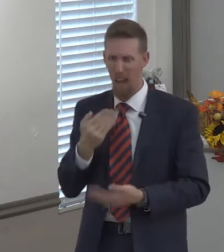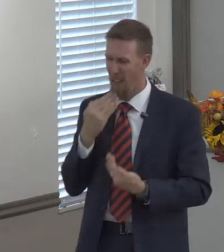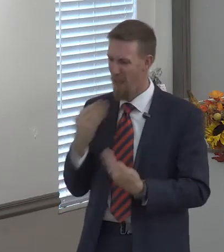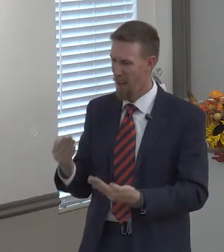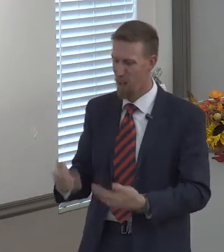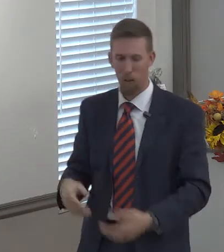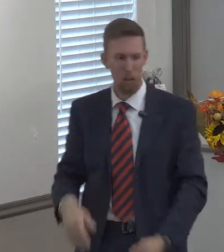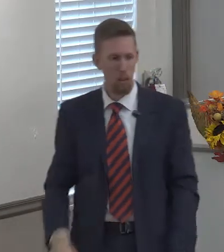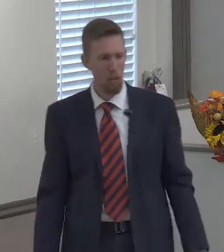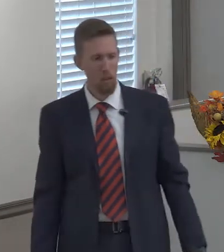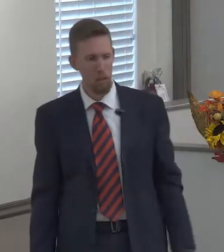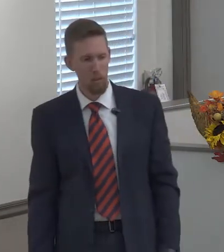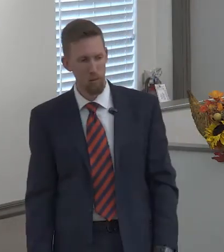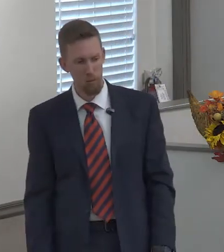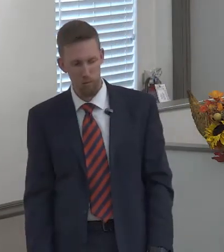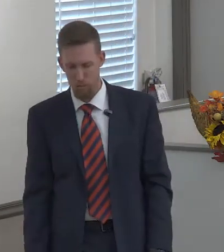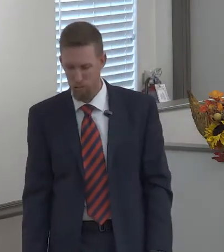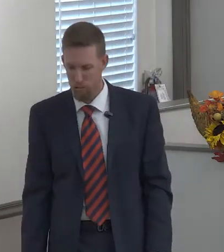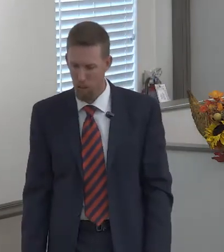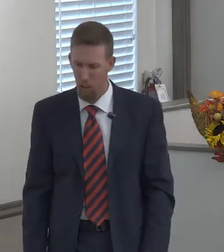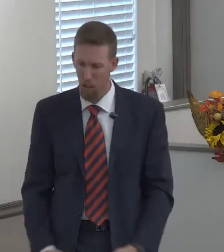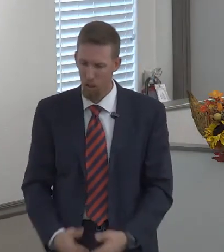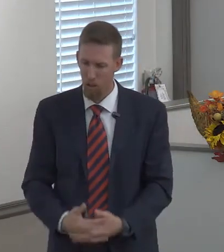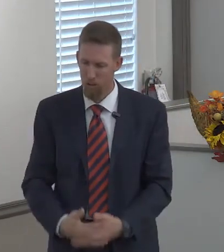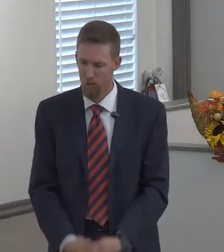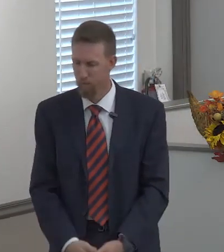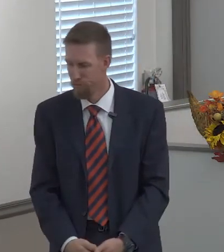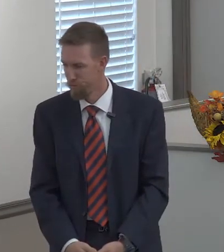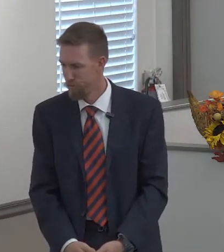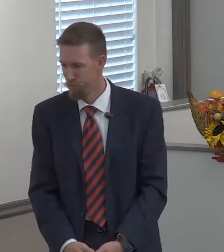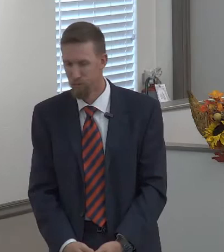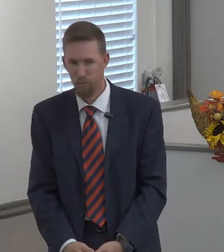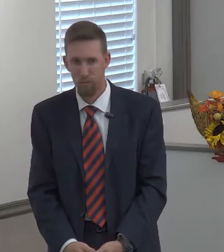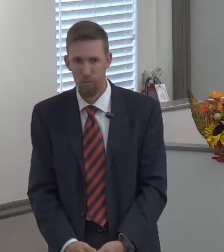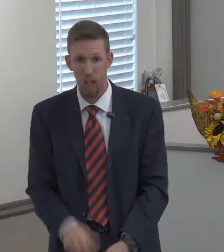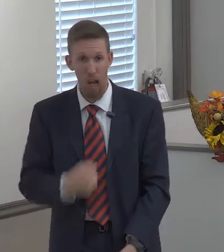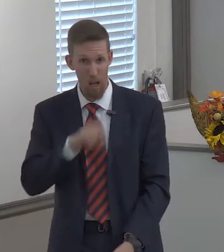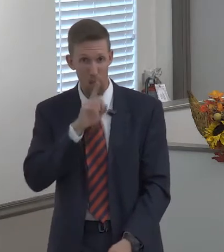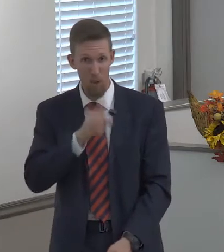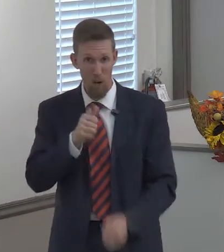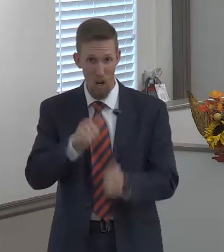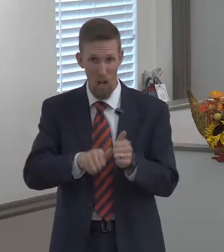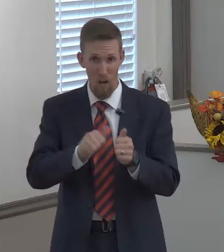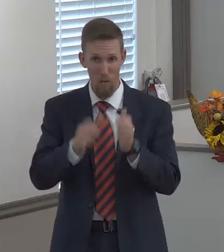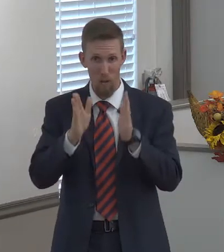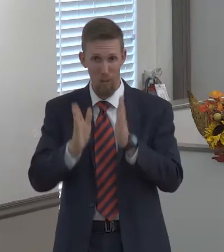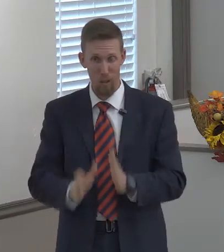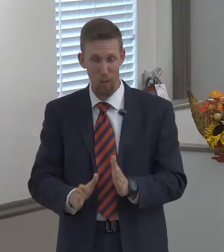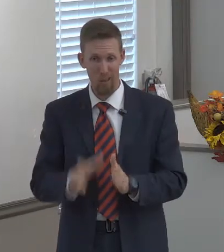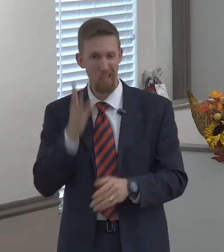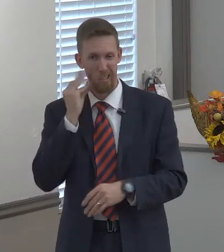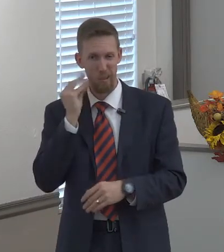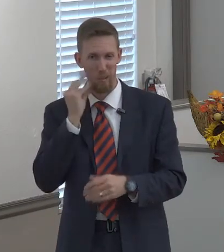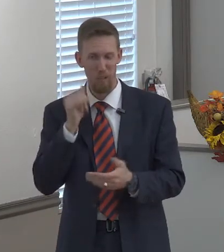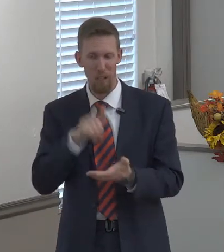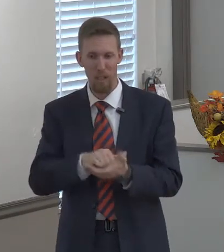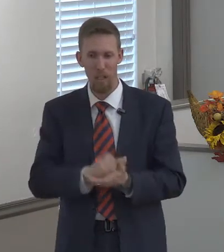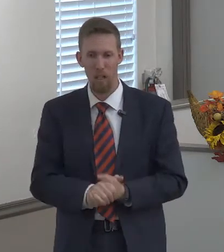doing? You're making known His deeds among the people. I thank God because God has done this. God has, you know,